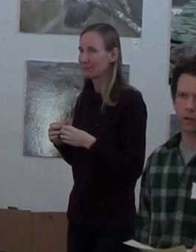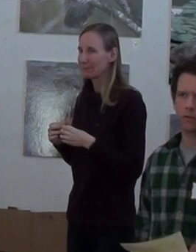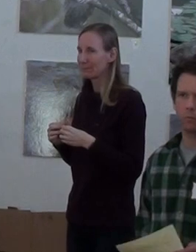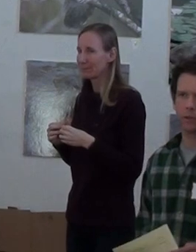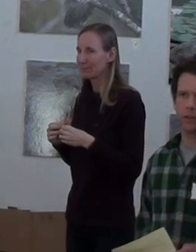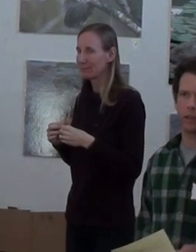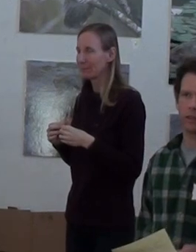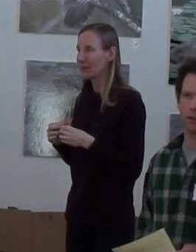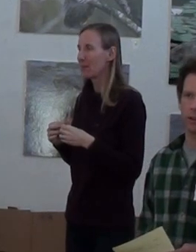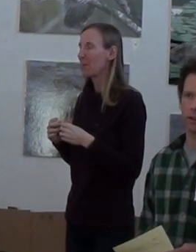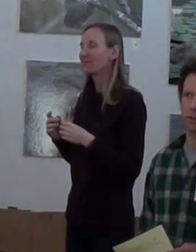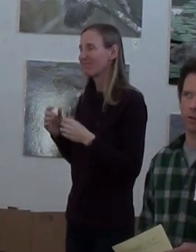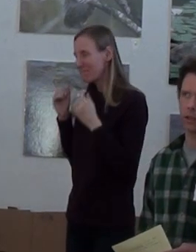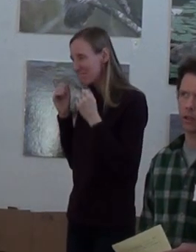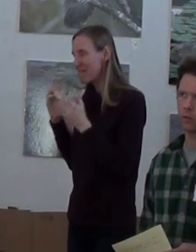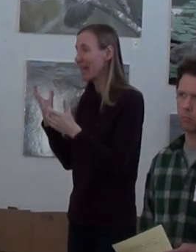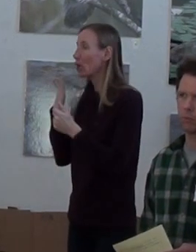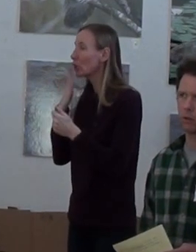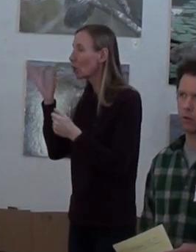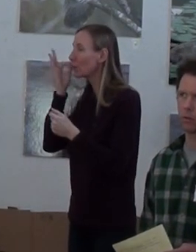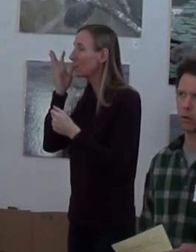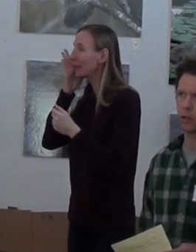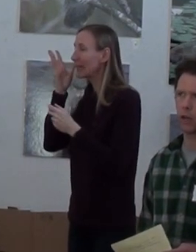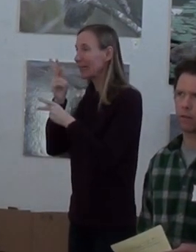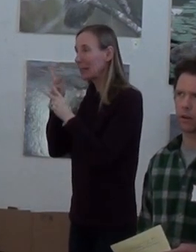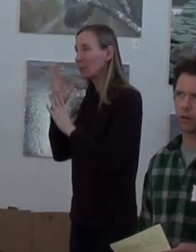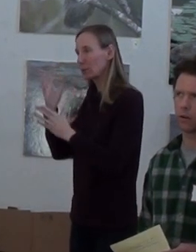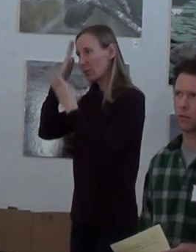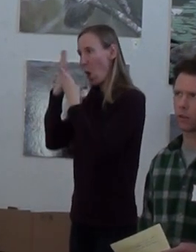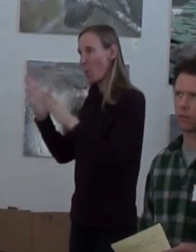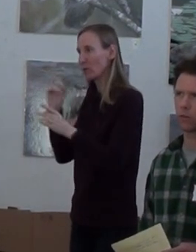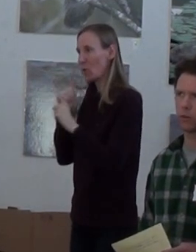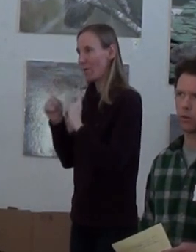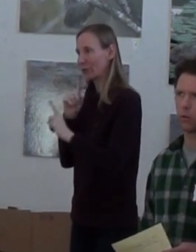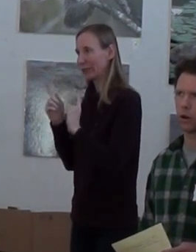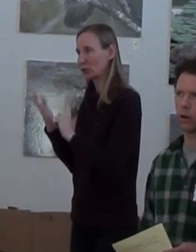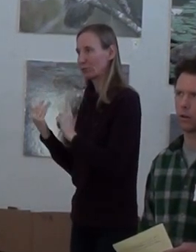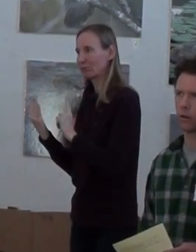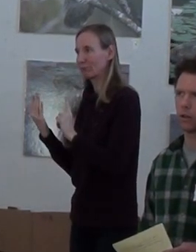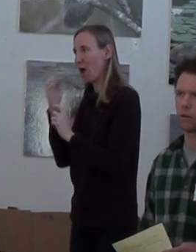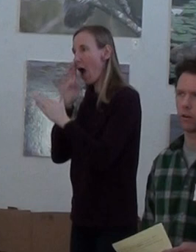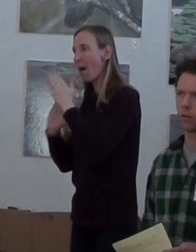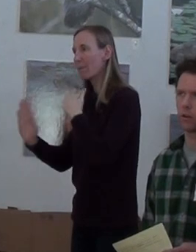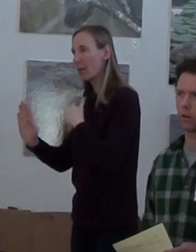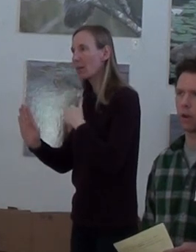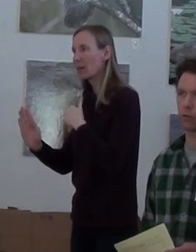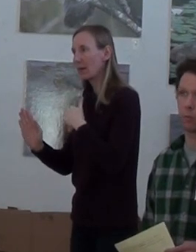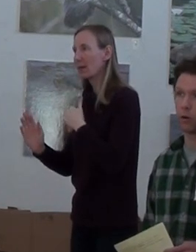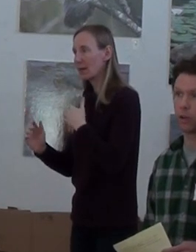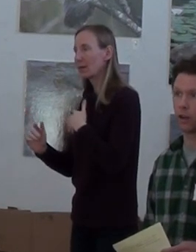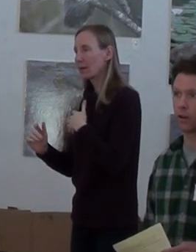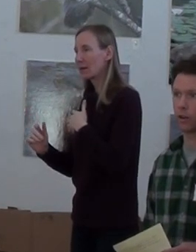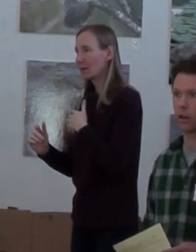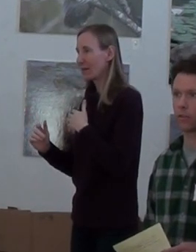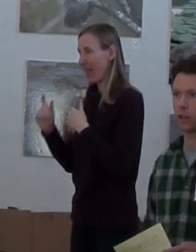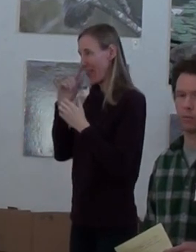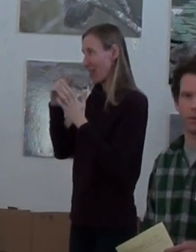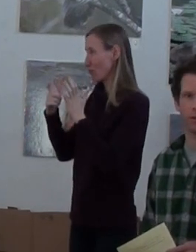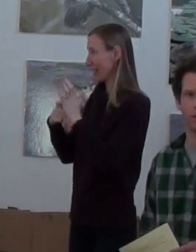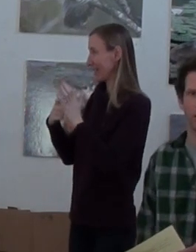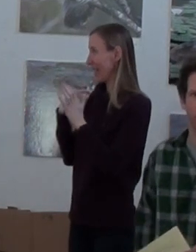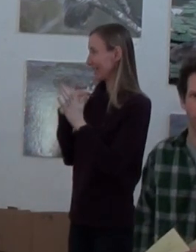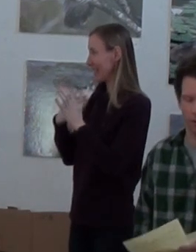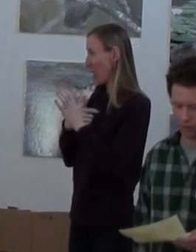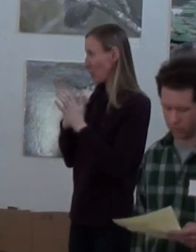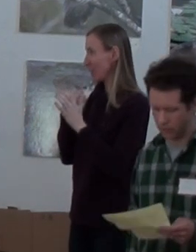the aspect of humility, you know, that they're really kind of, you really have a good sense of who you are and your how small we are in the grand scheme